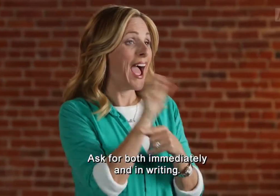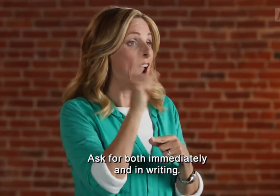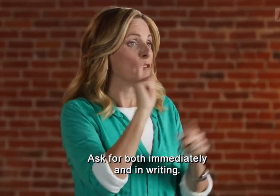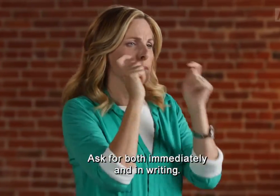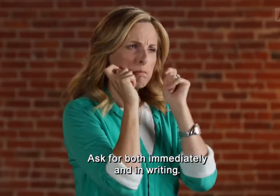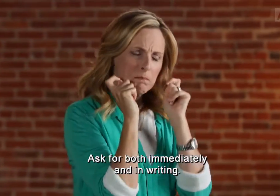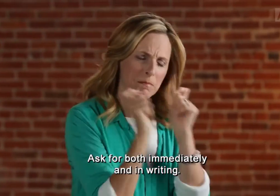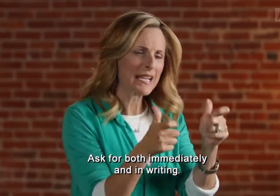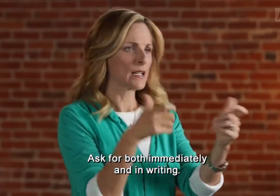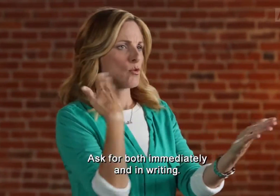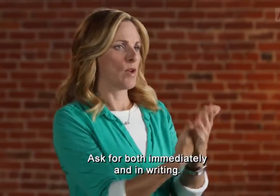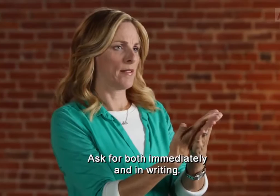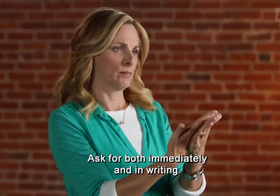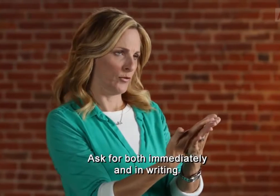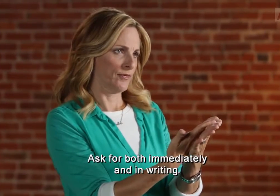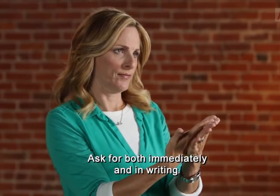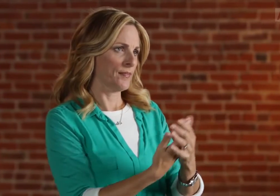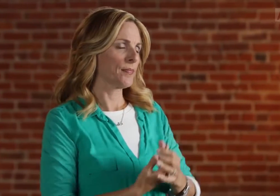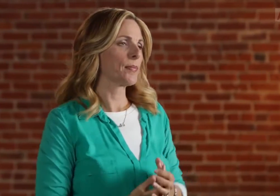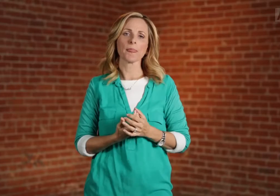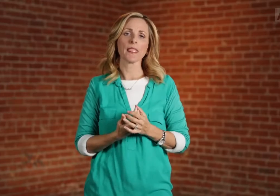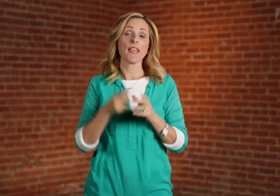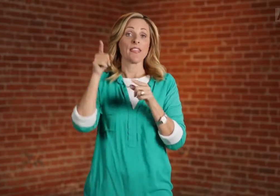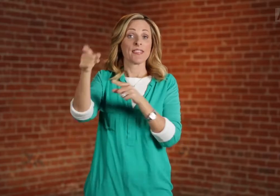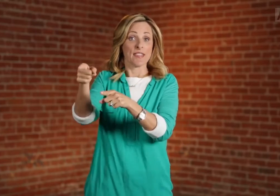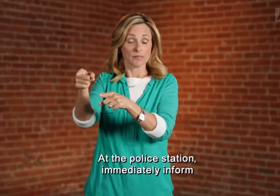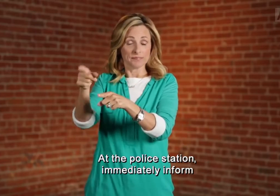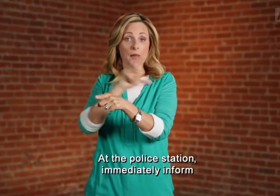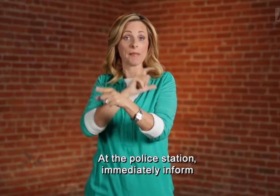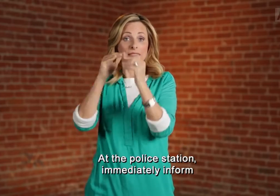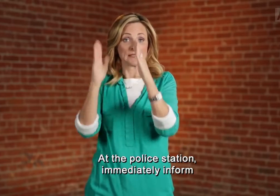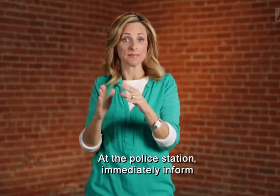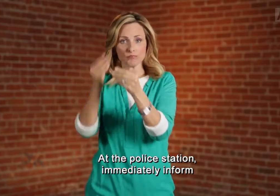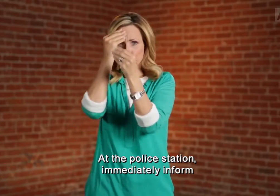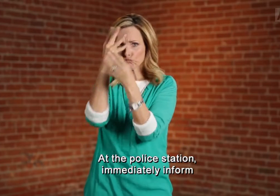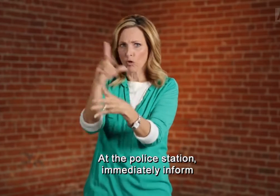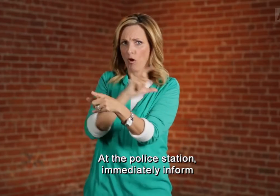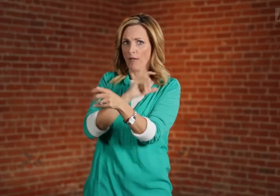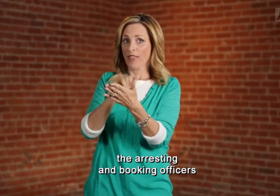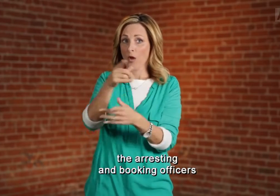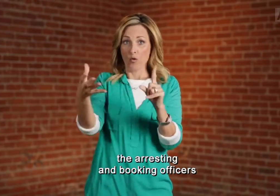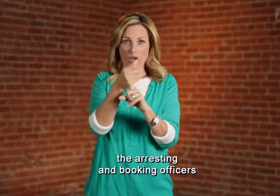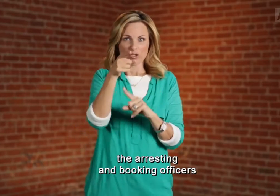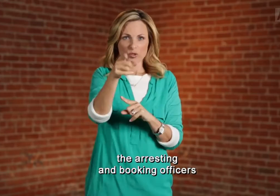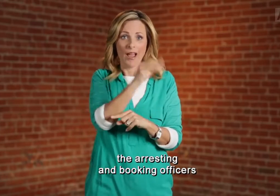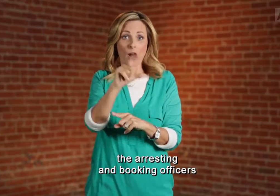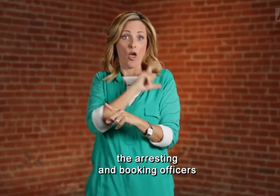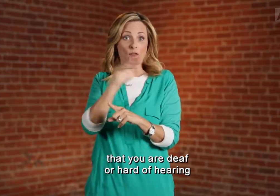Ask for both immediately and in writing. At the police station, immediately inform the arresting and booking